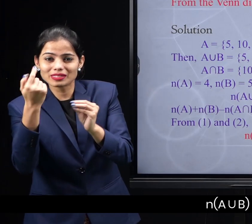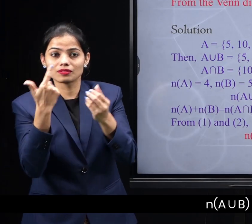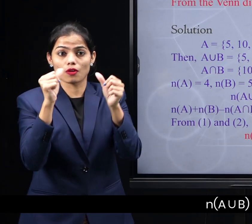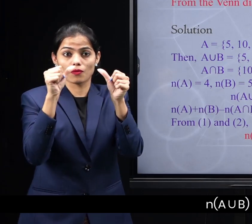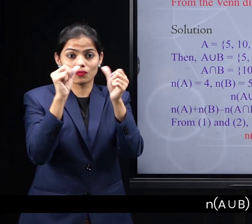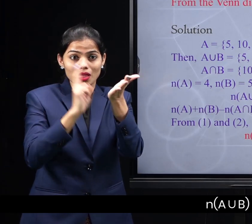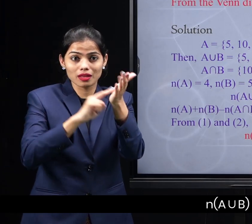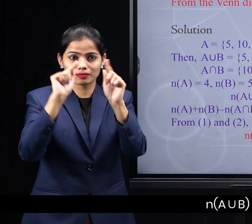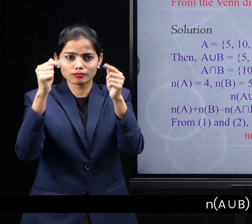A intersection B.